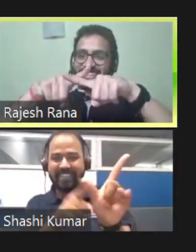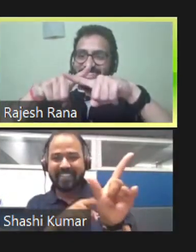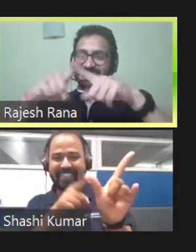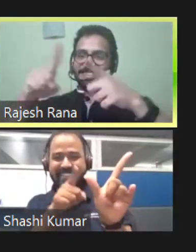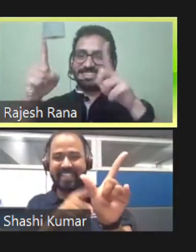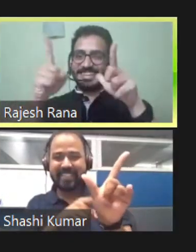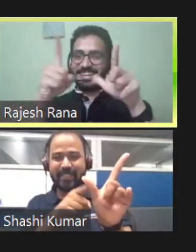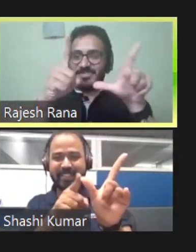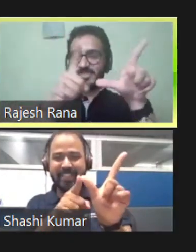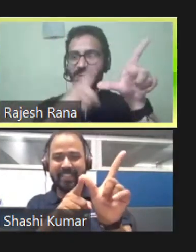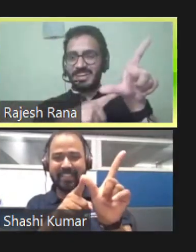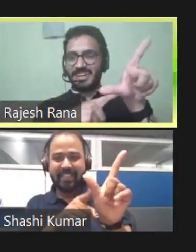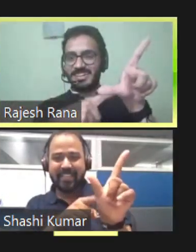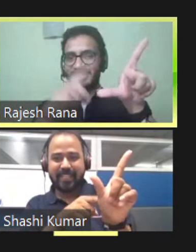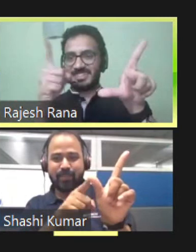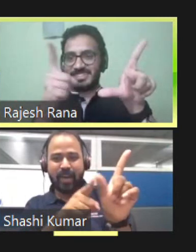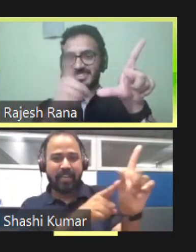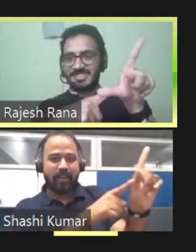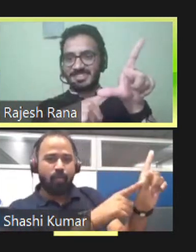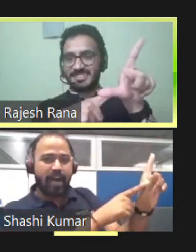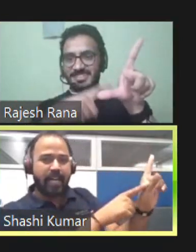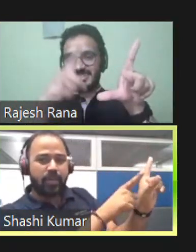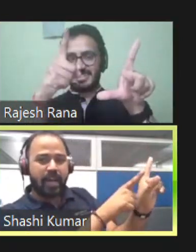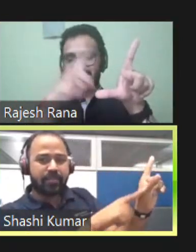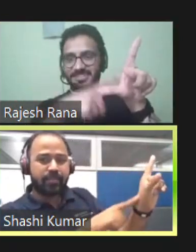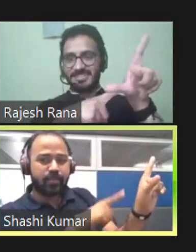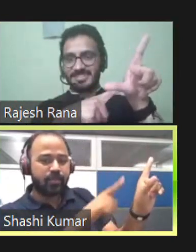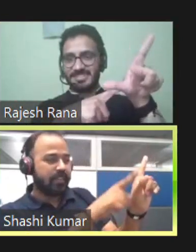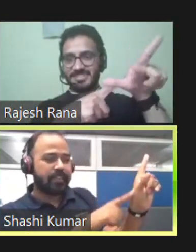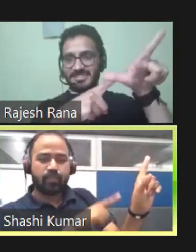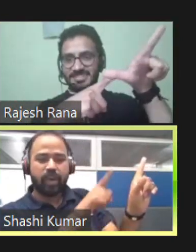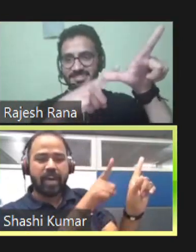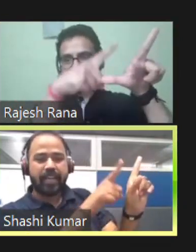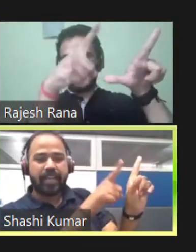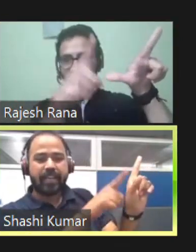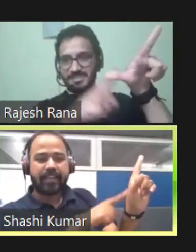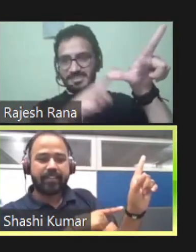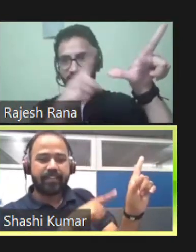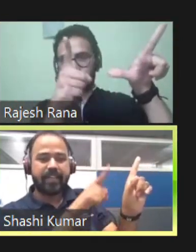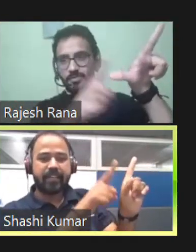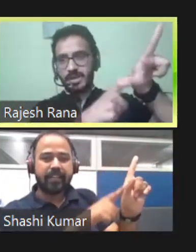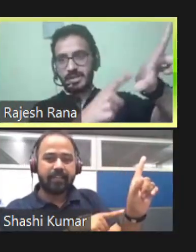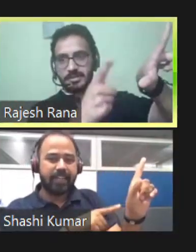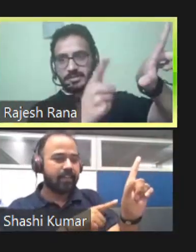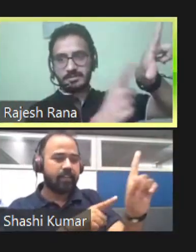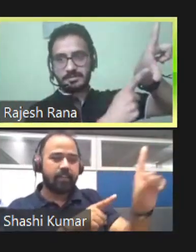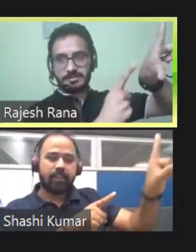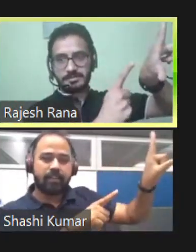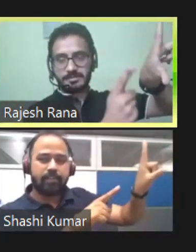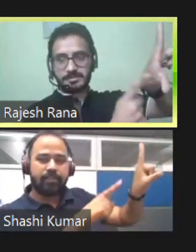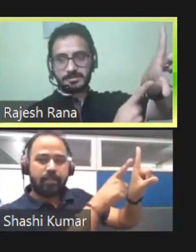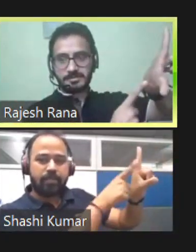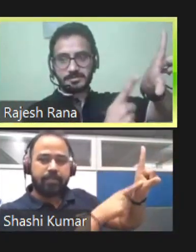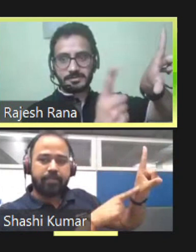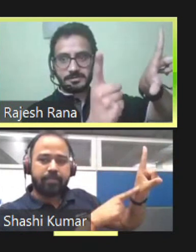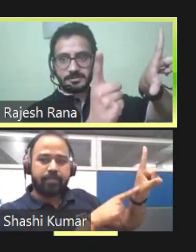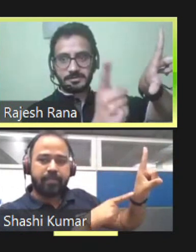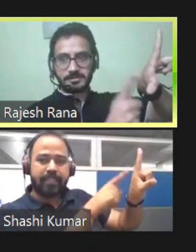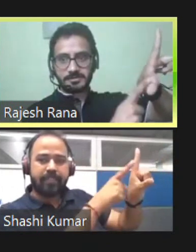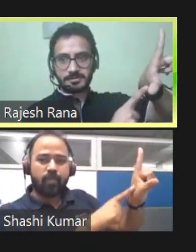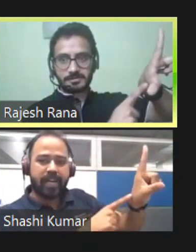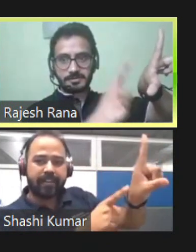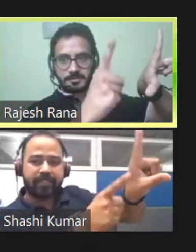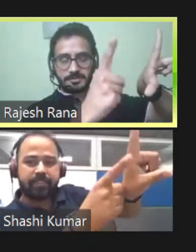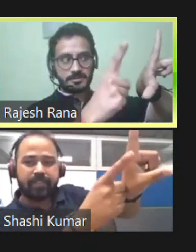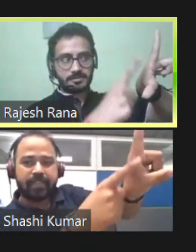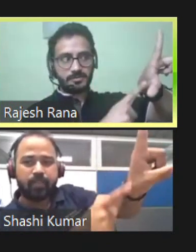It's X. Then is, and Y. Then is Y. Why you have to do like this? Y. Right? Y. From the mid,